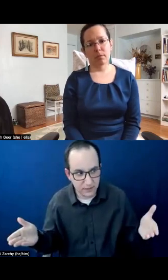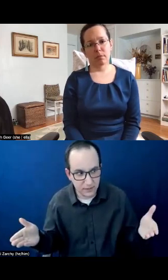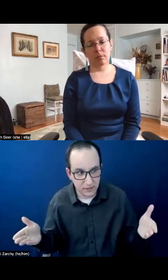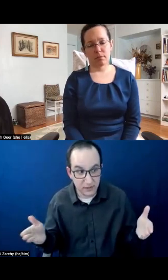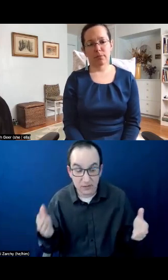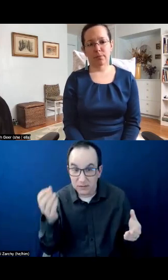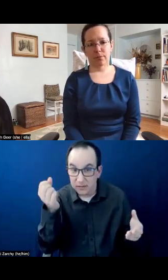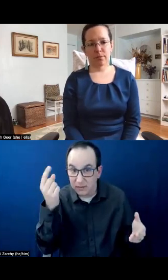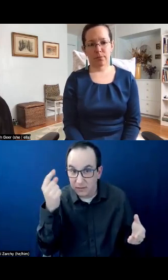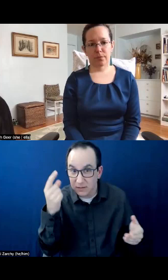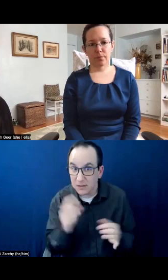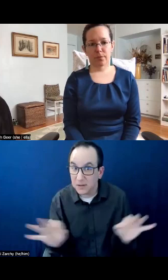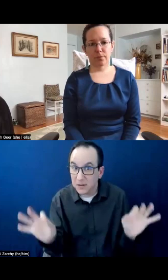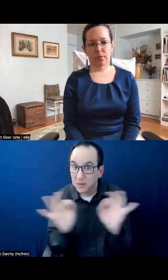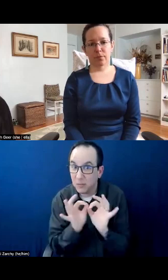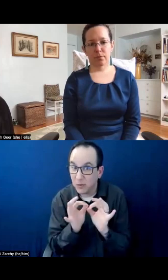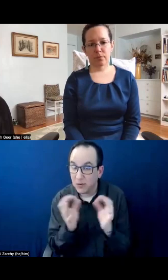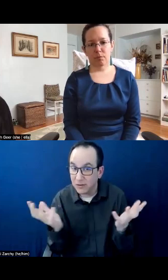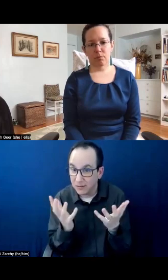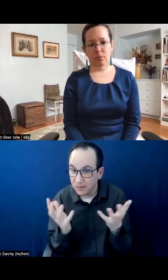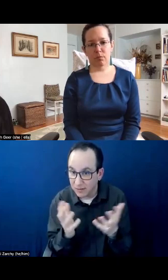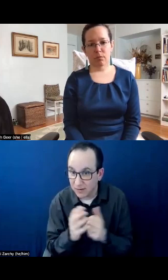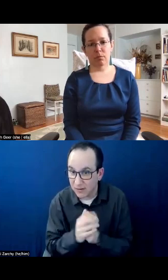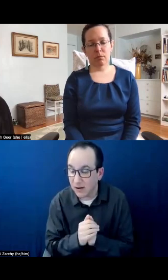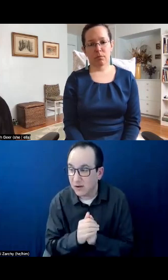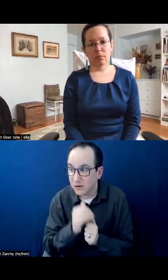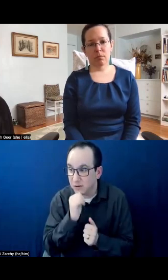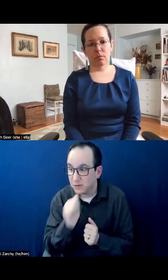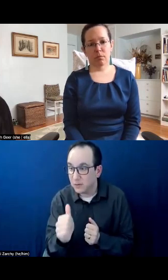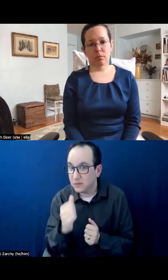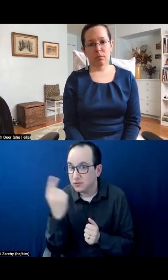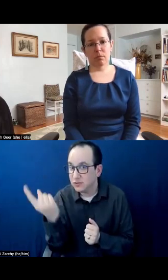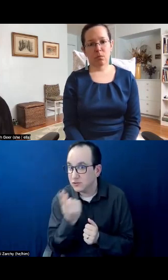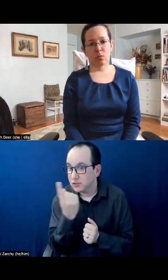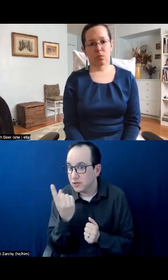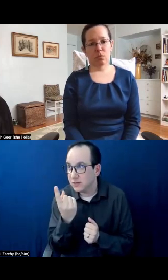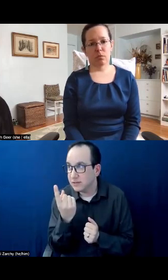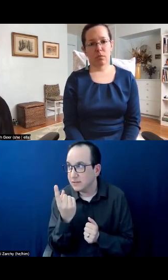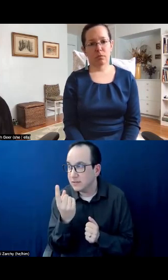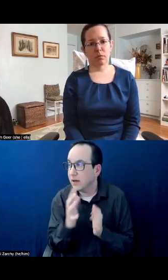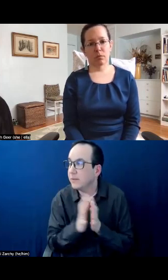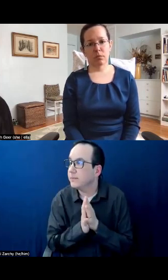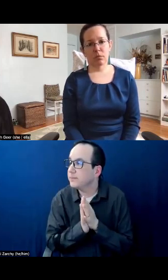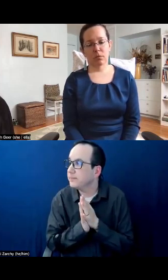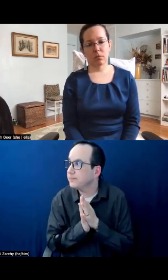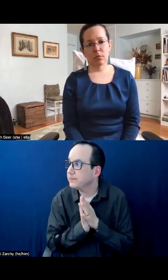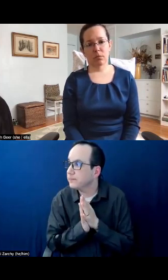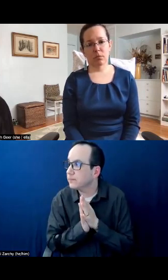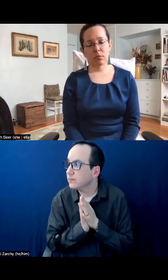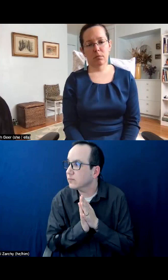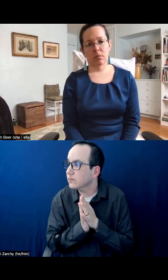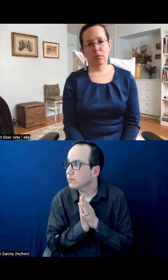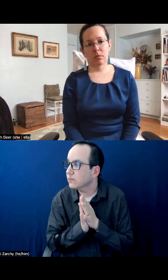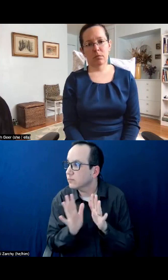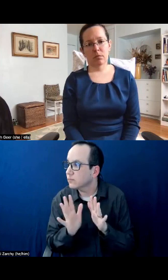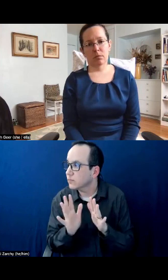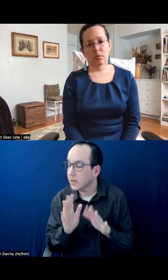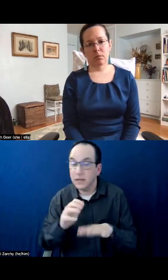need physical, actual movement of things. But what's important is that you don't